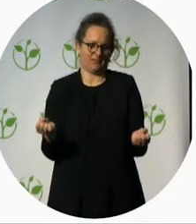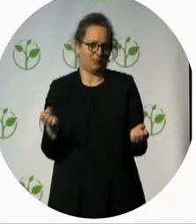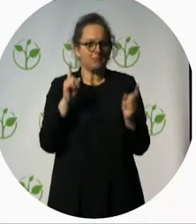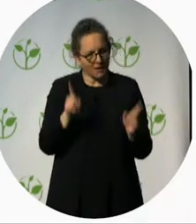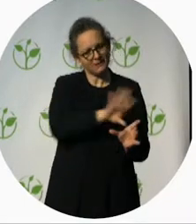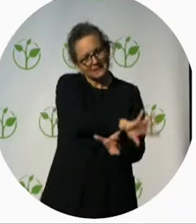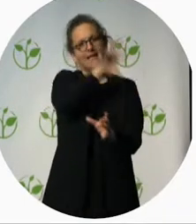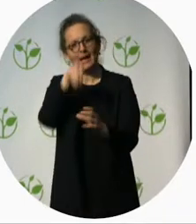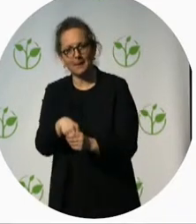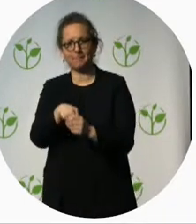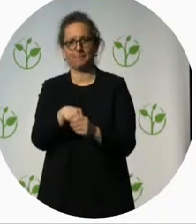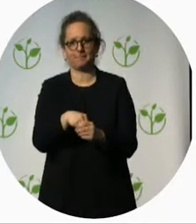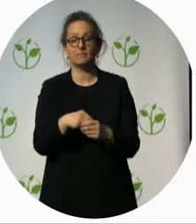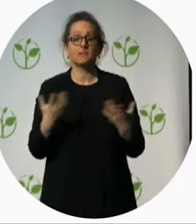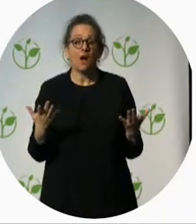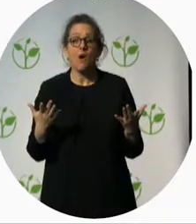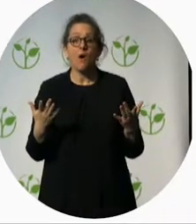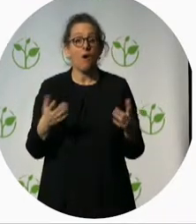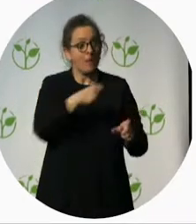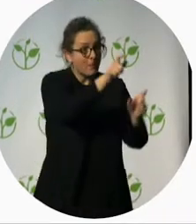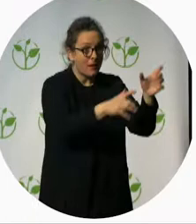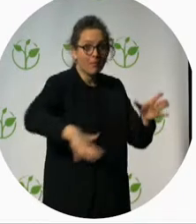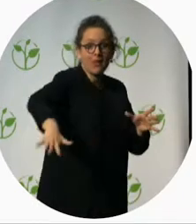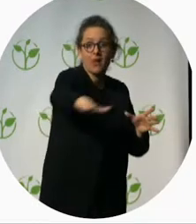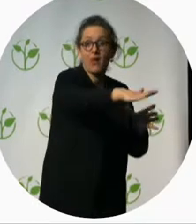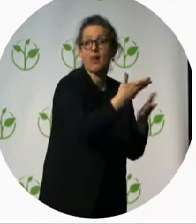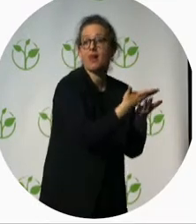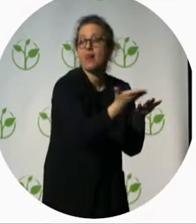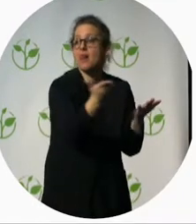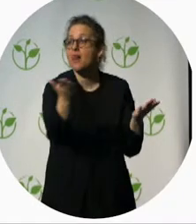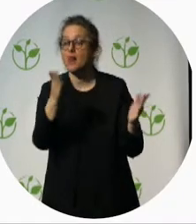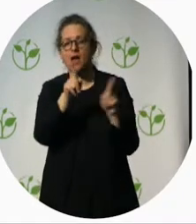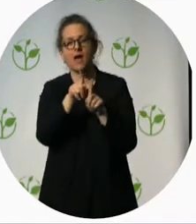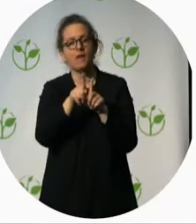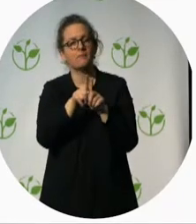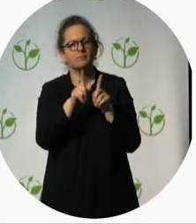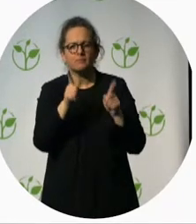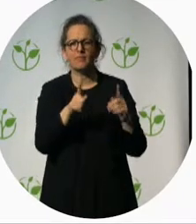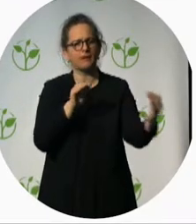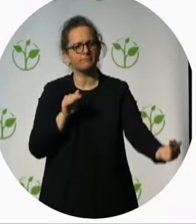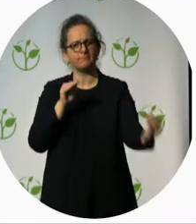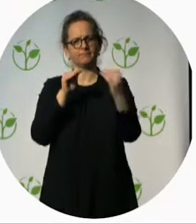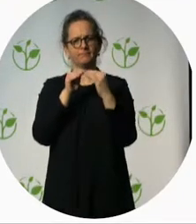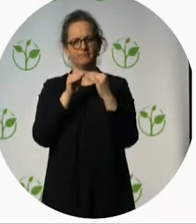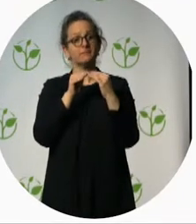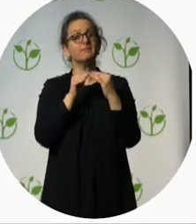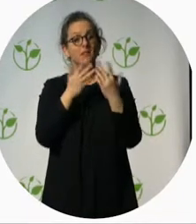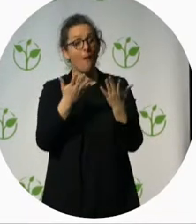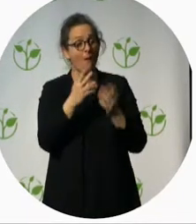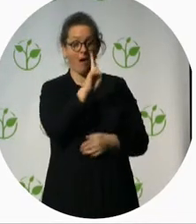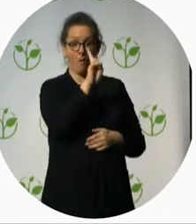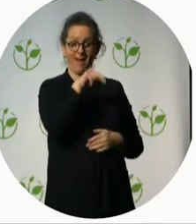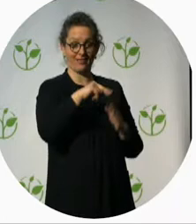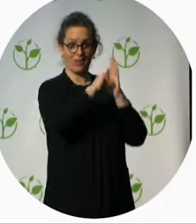diplomats and negotiators in the UN halls to understand with a relative knowledge of and capability of how